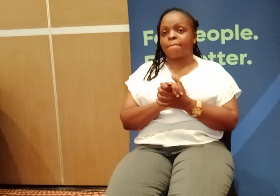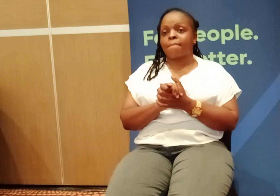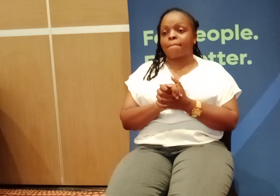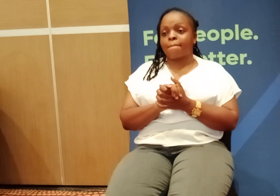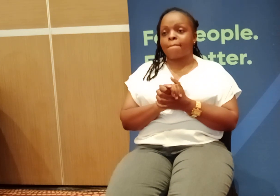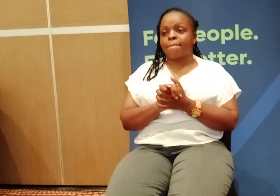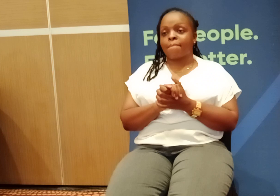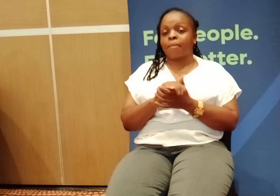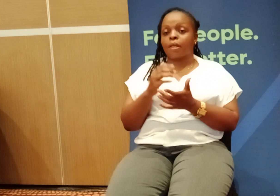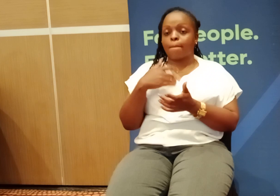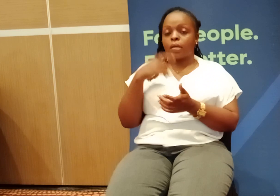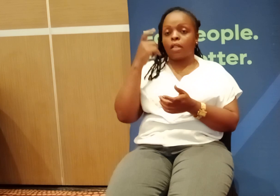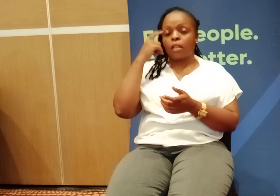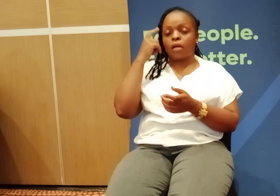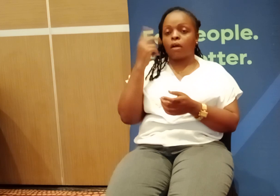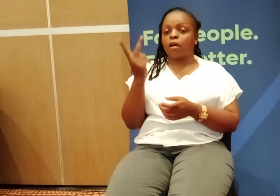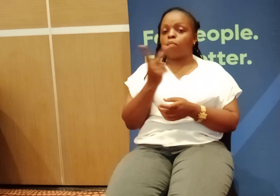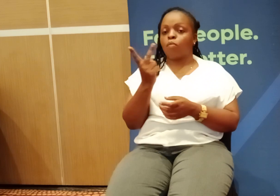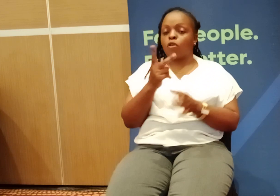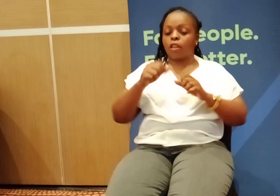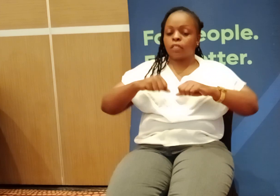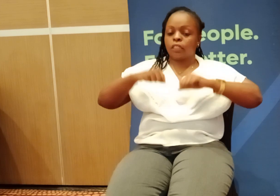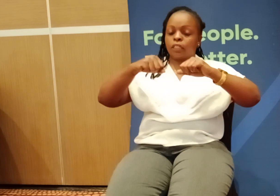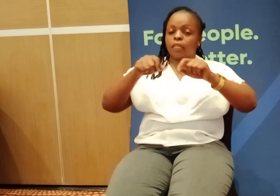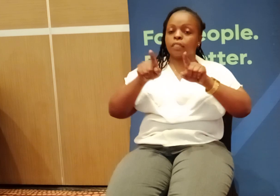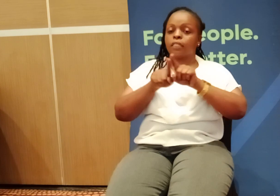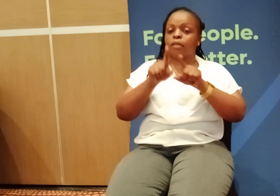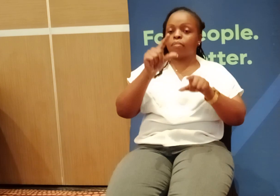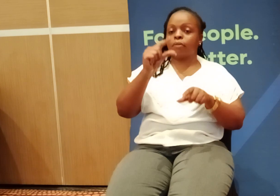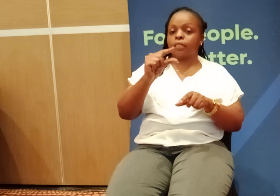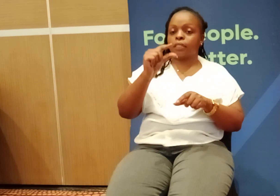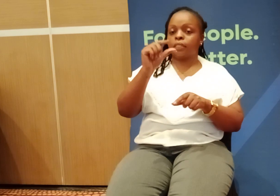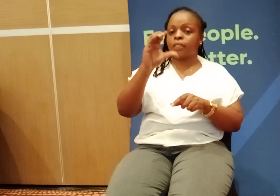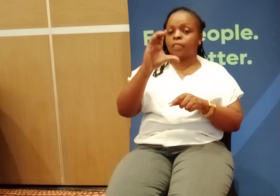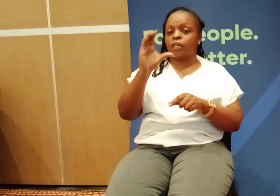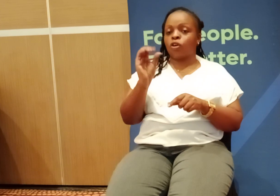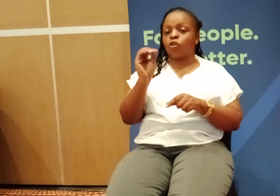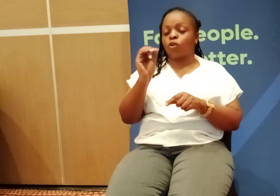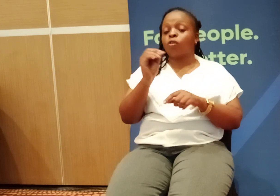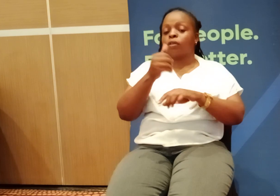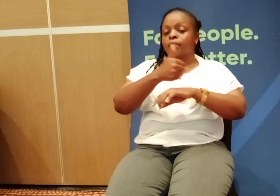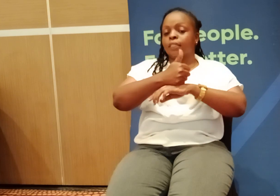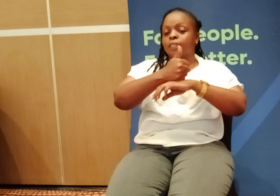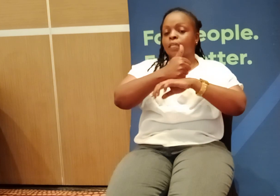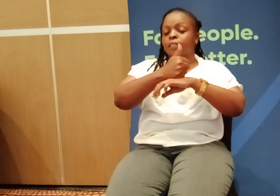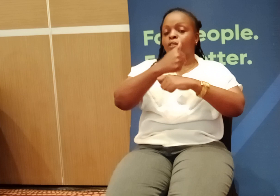I think both the chairman and the GCEO have set the scene in terms of the operating environment that